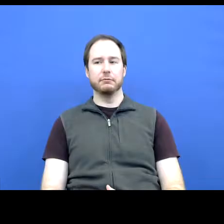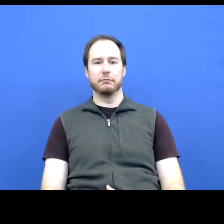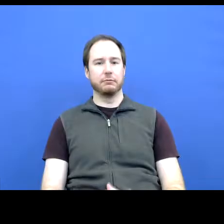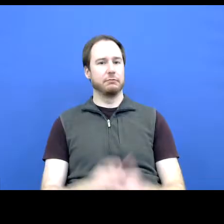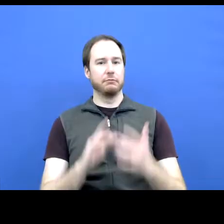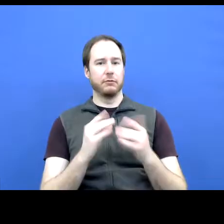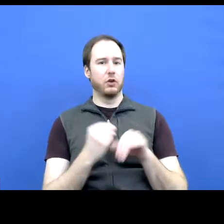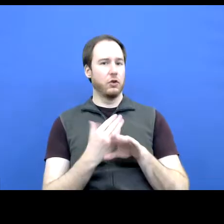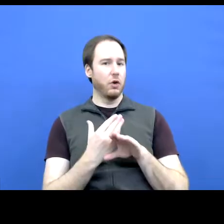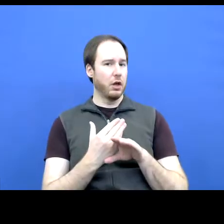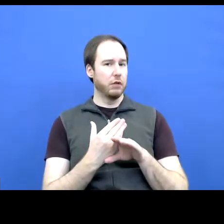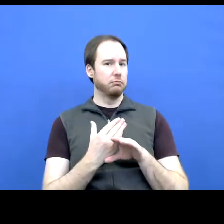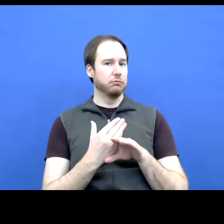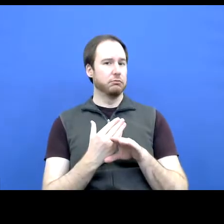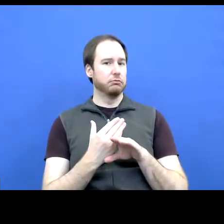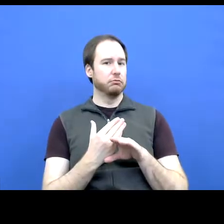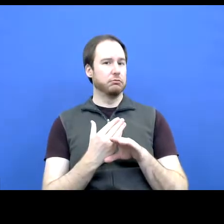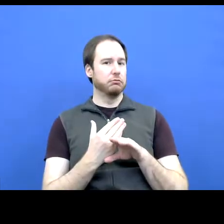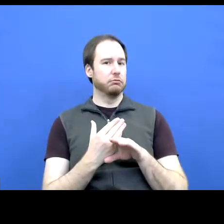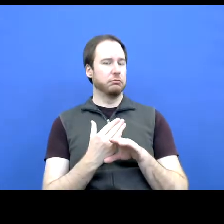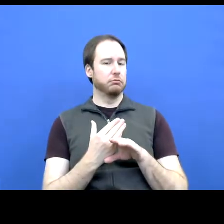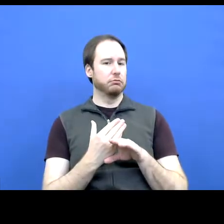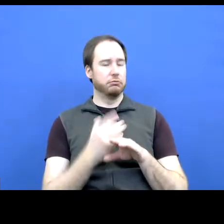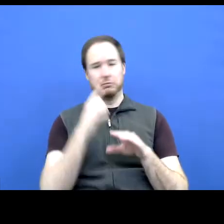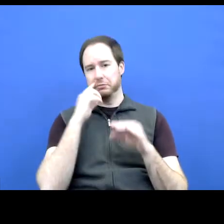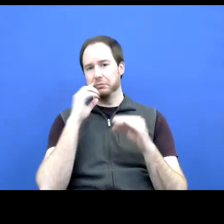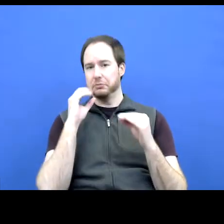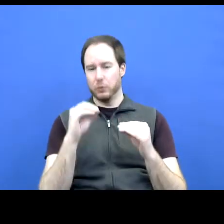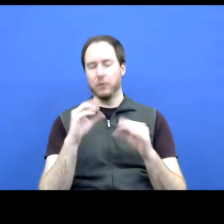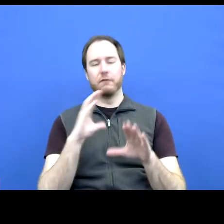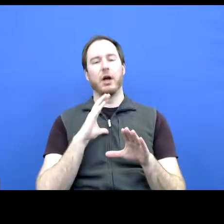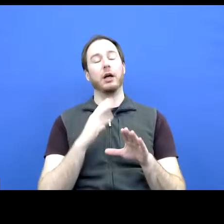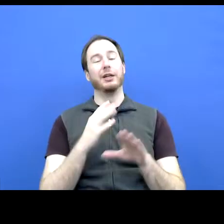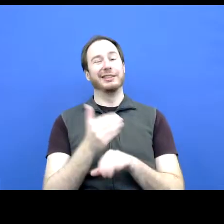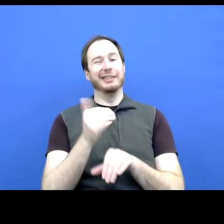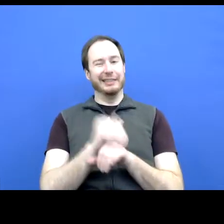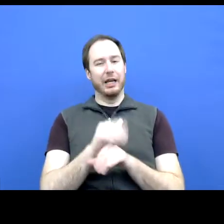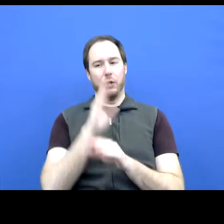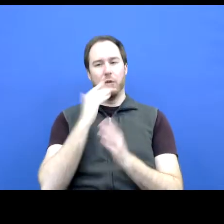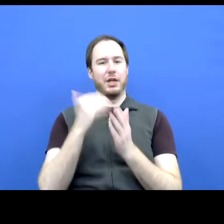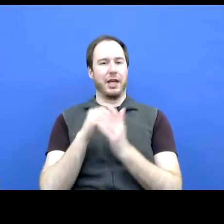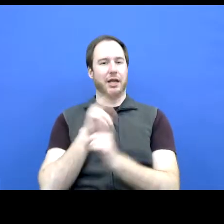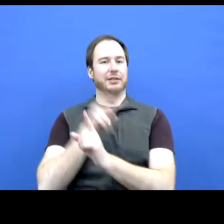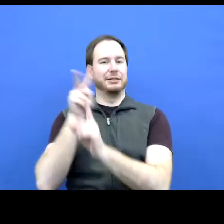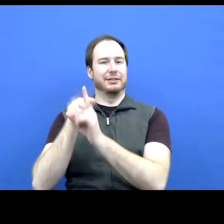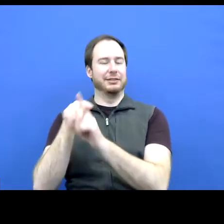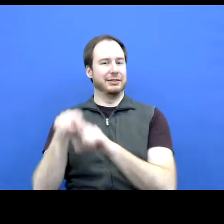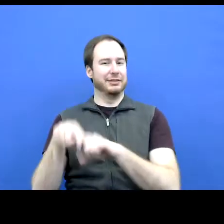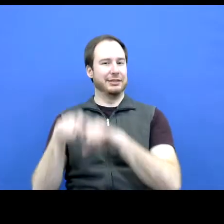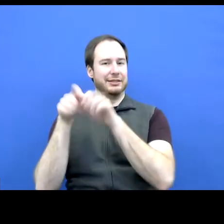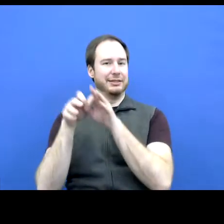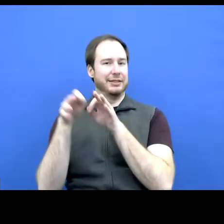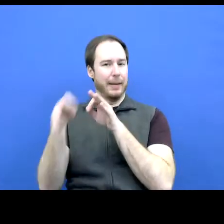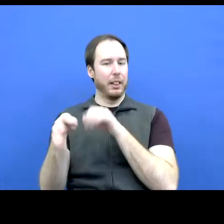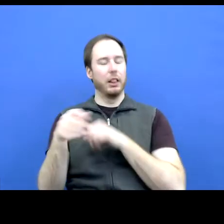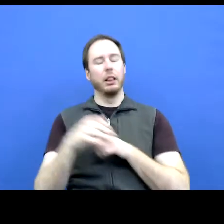Anyone online? Okay, so as I said, we're going to table this. I will